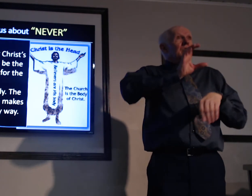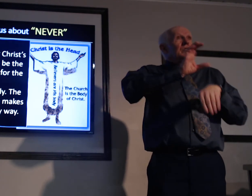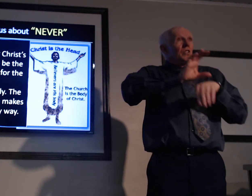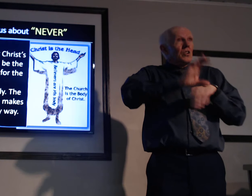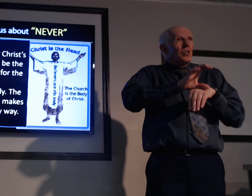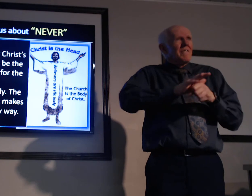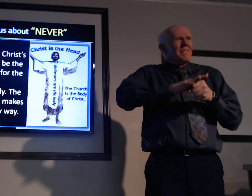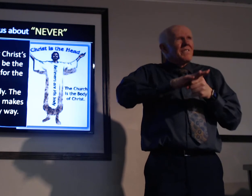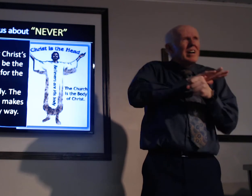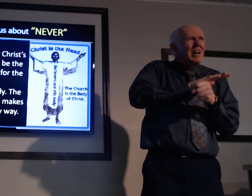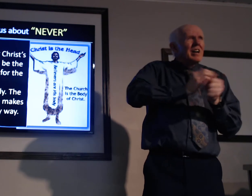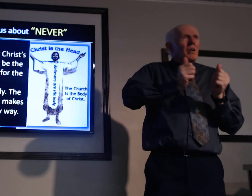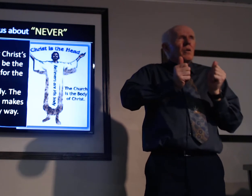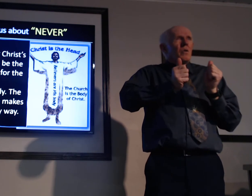The church is filled with